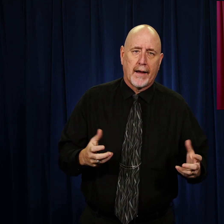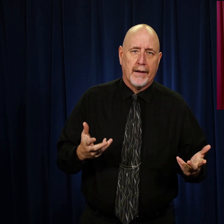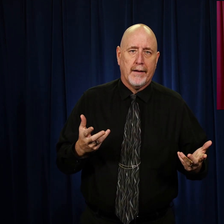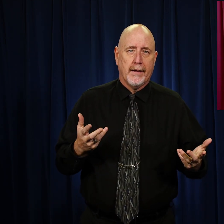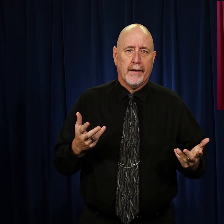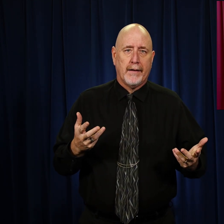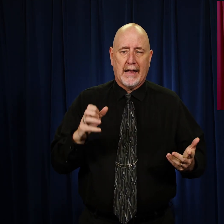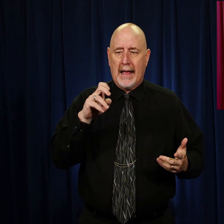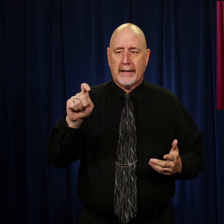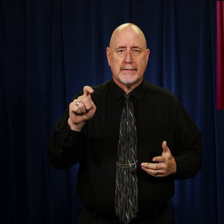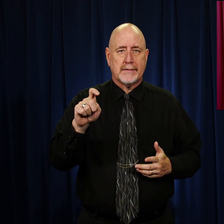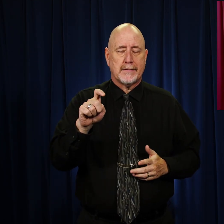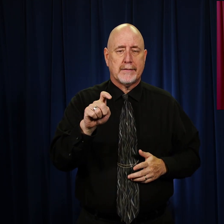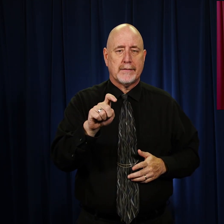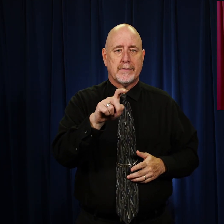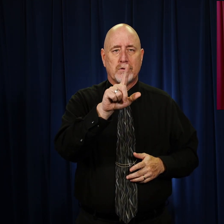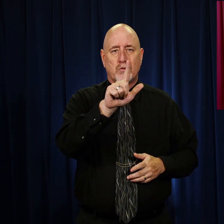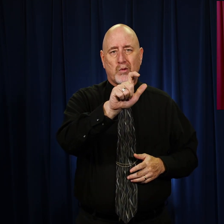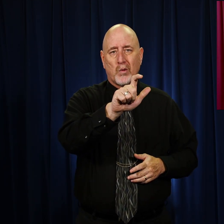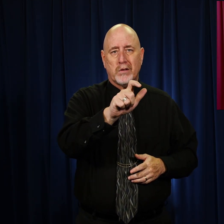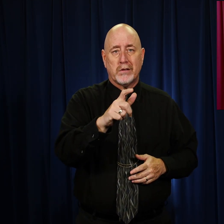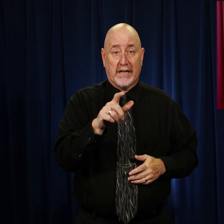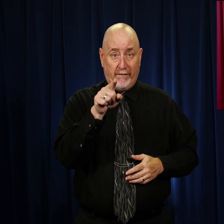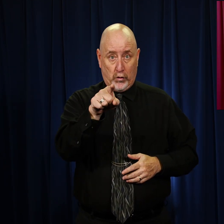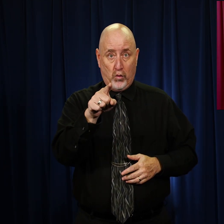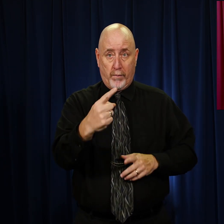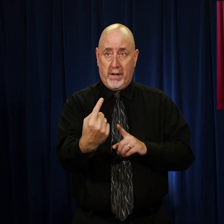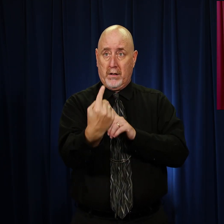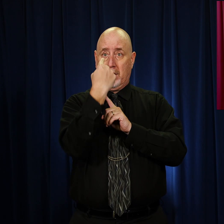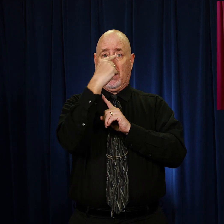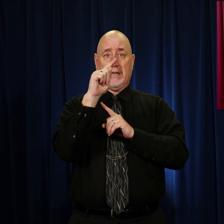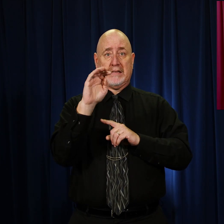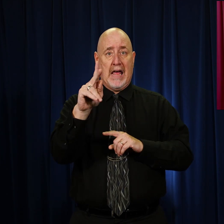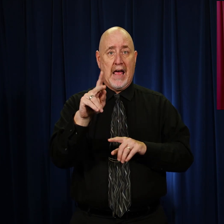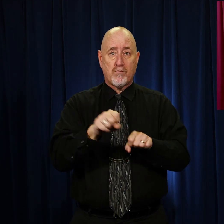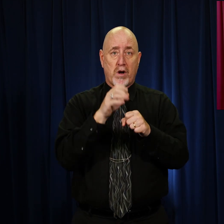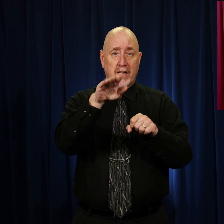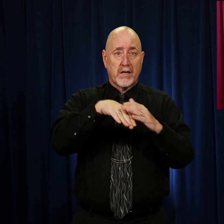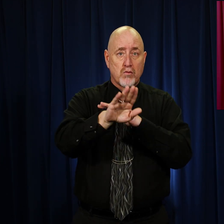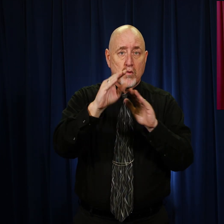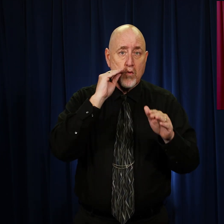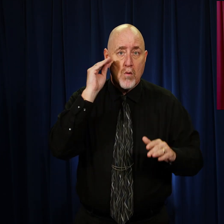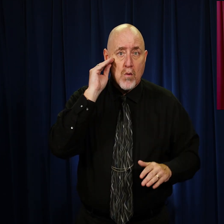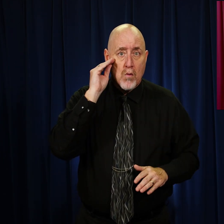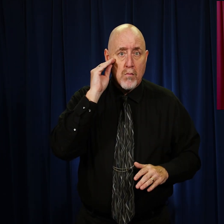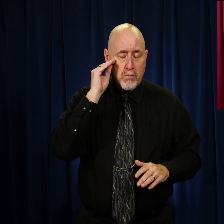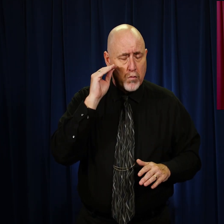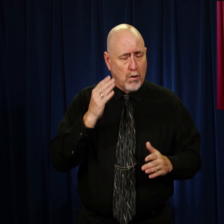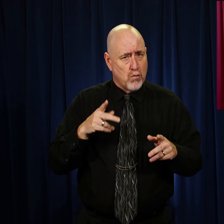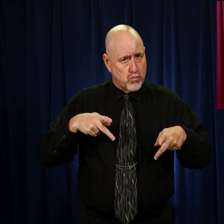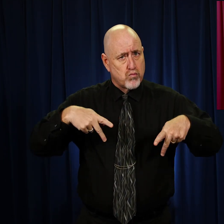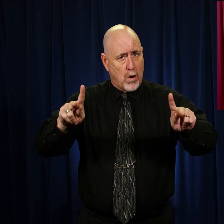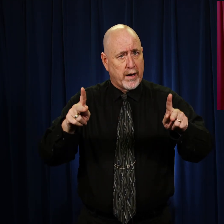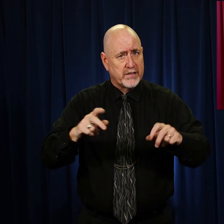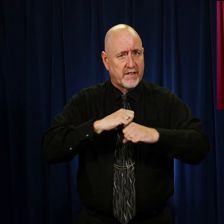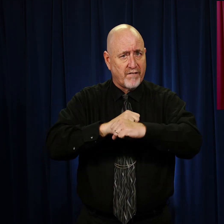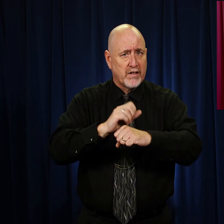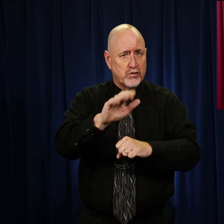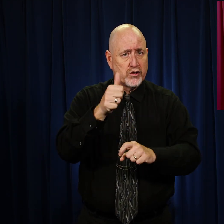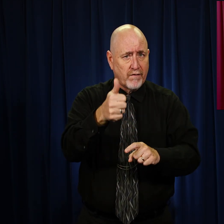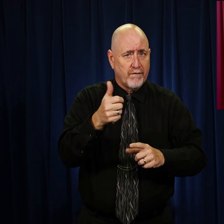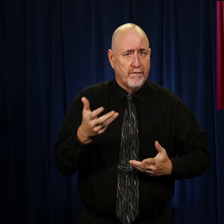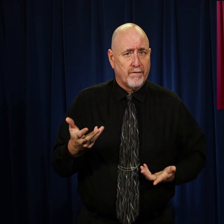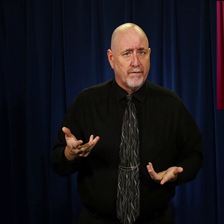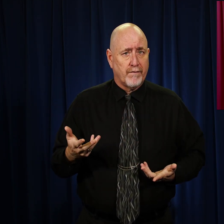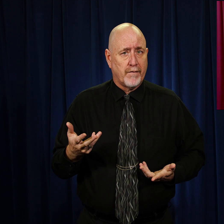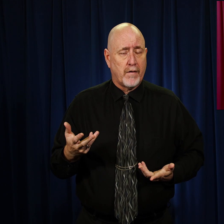themselves in Exodus chapter 21. If you were being attacked, if someone was breaking into your home, then you had the right to defend